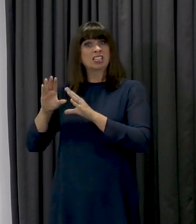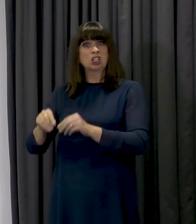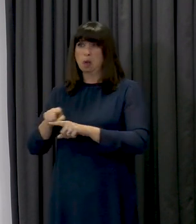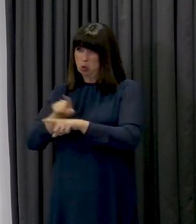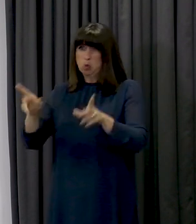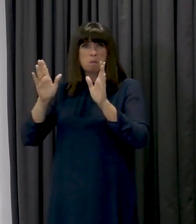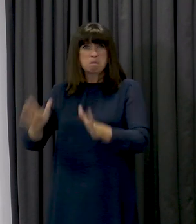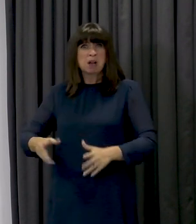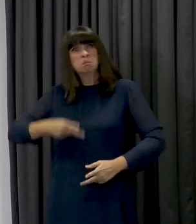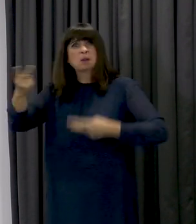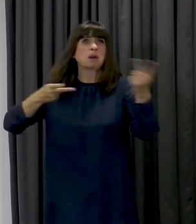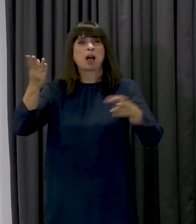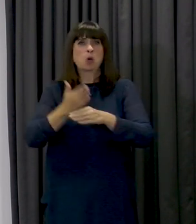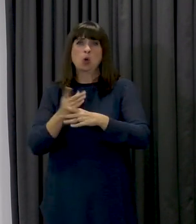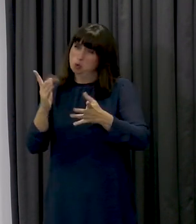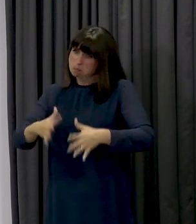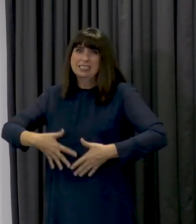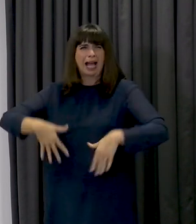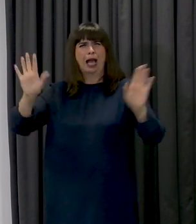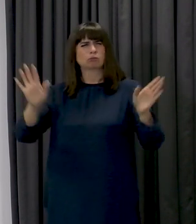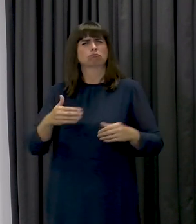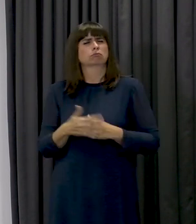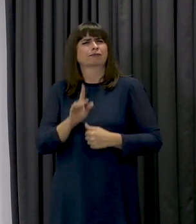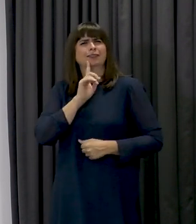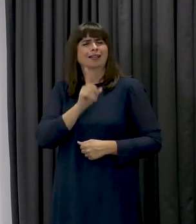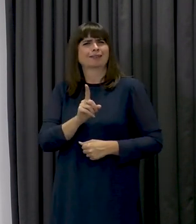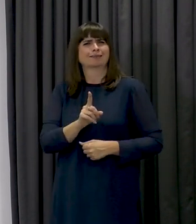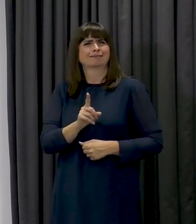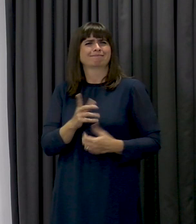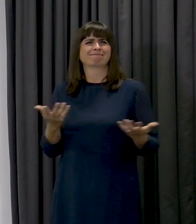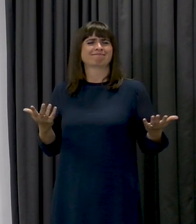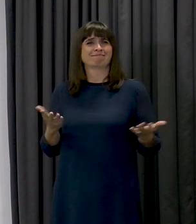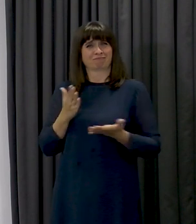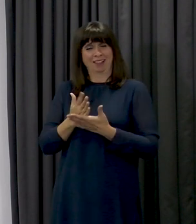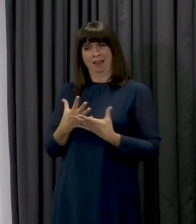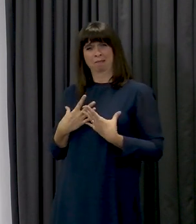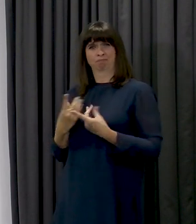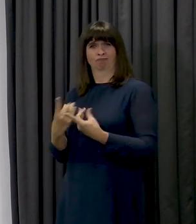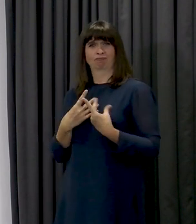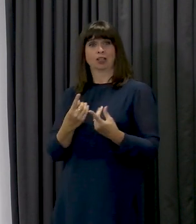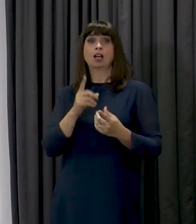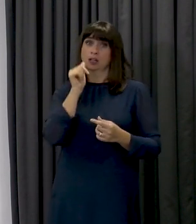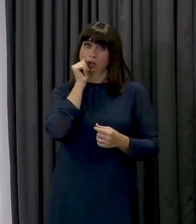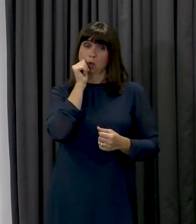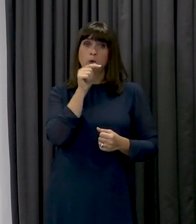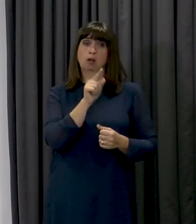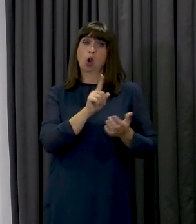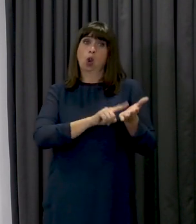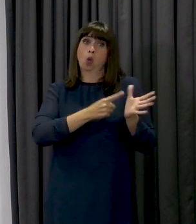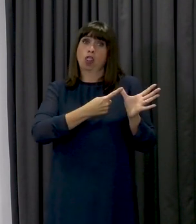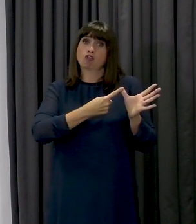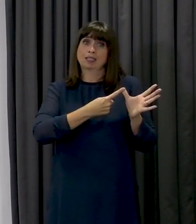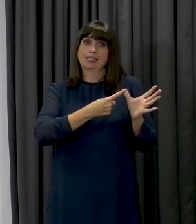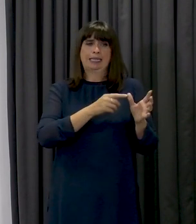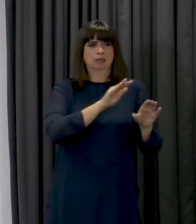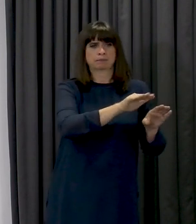do things that they don't feel safe in doing. And we have been in good conversations with our local authorities over the last